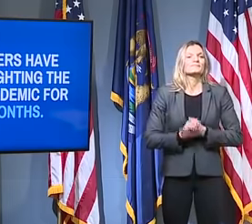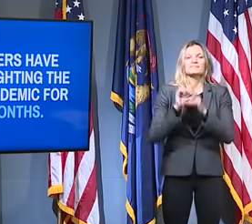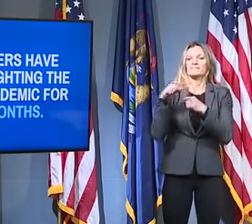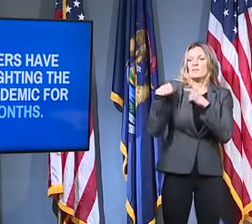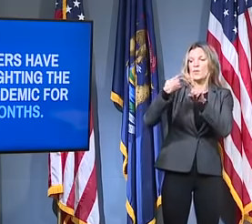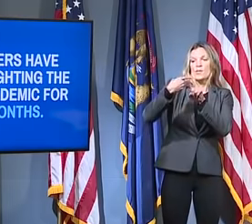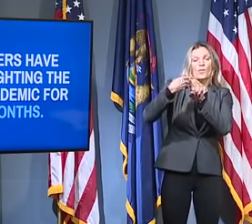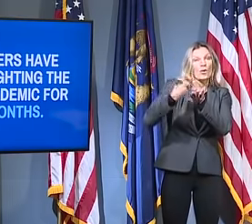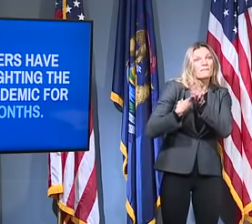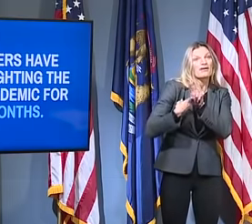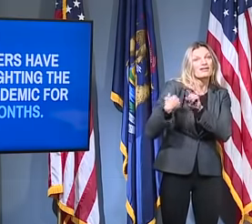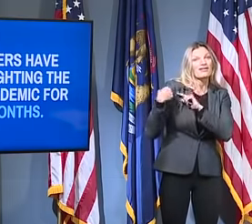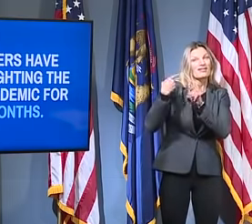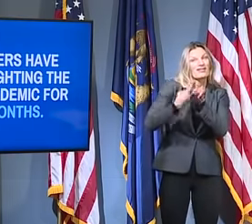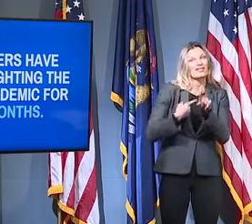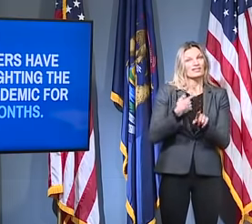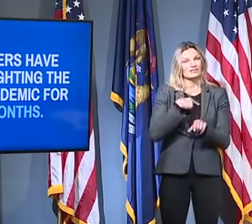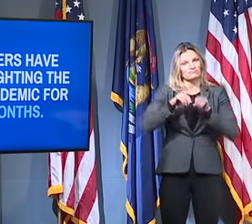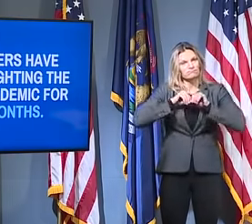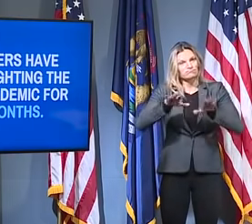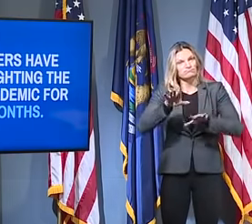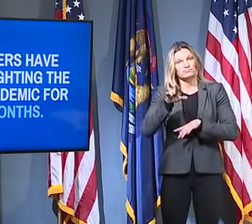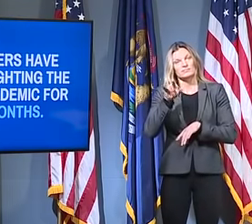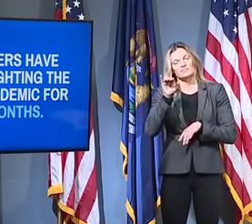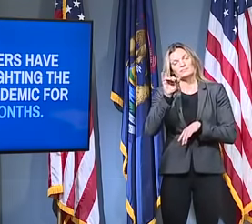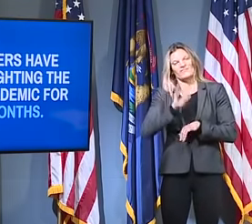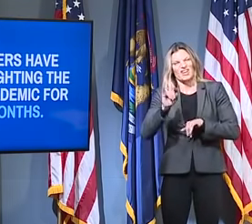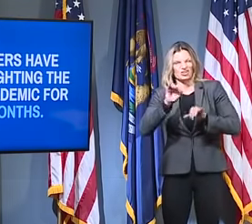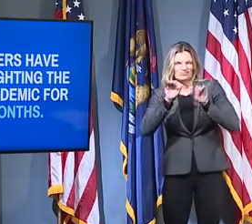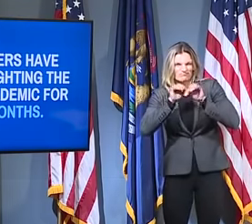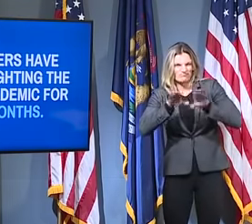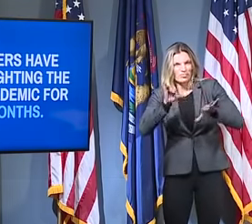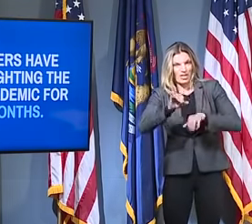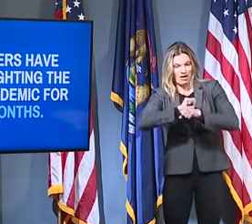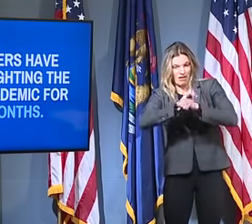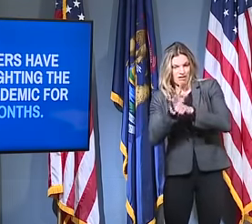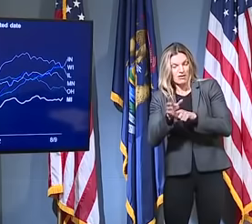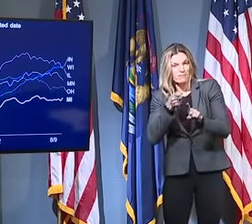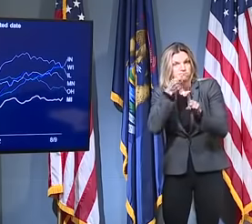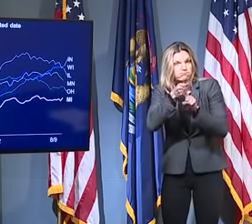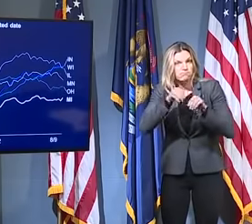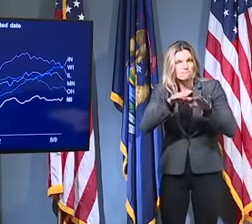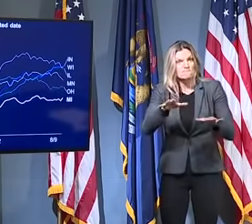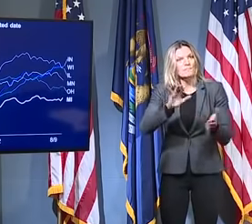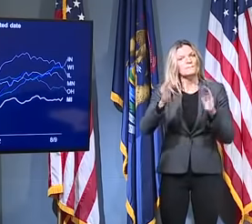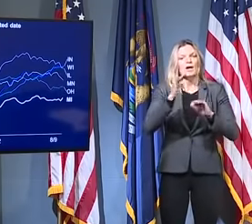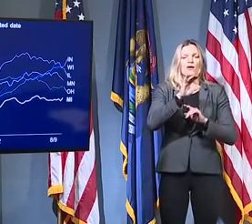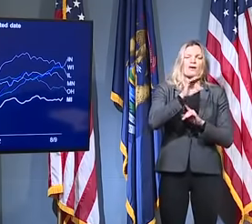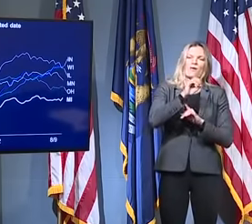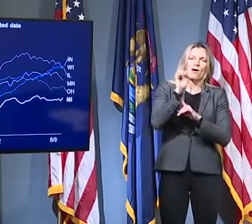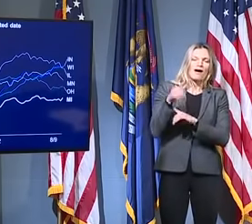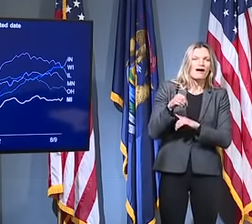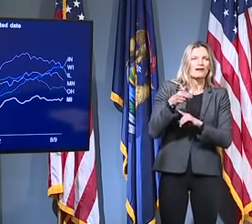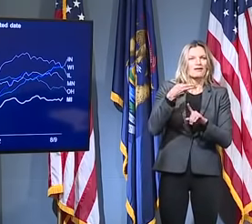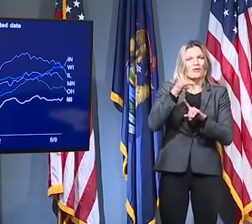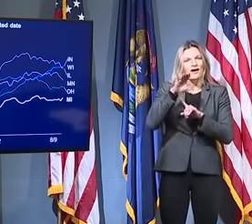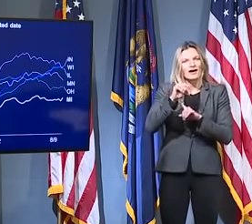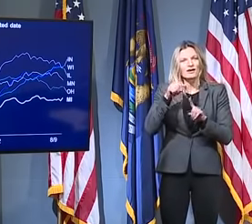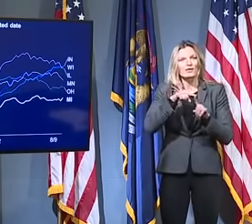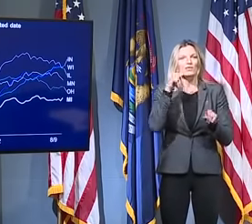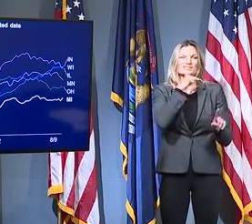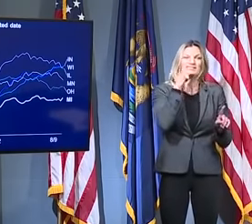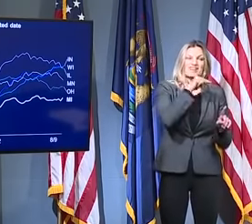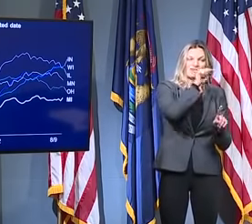month was half that of Ohio and Indiana and Wisconsin. This slide shows Michigan's